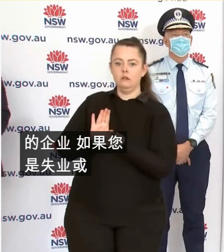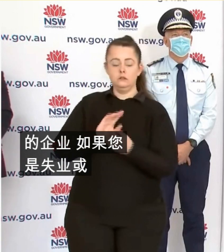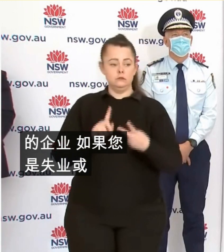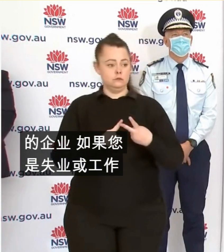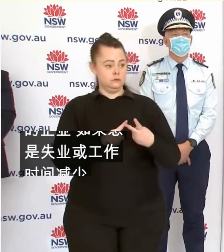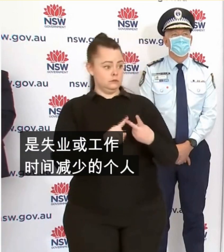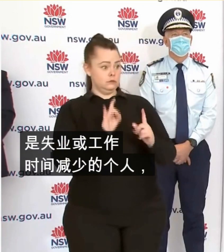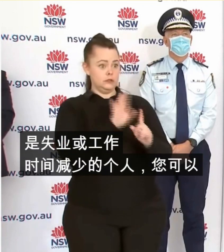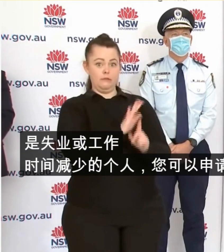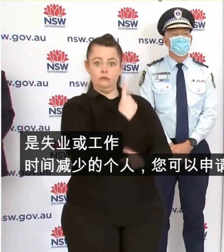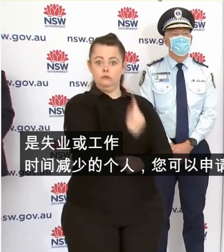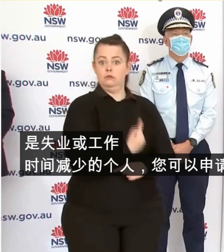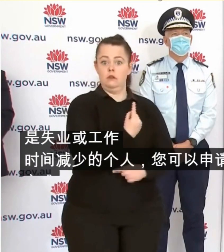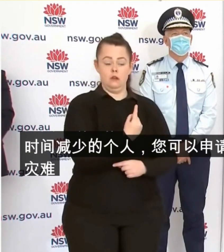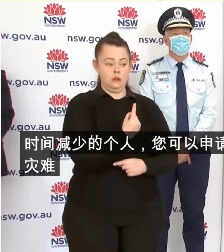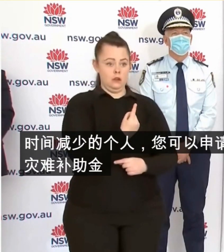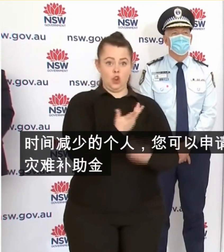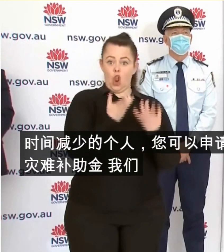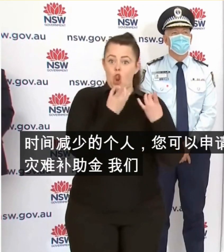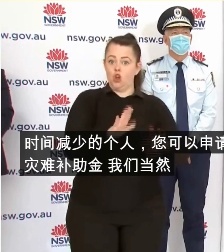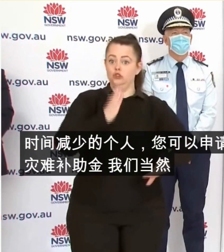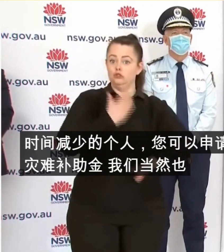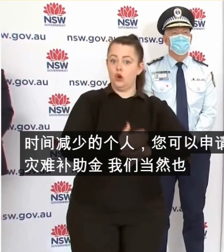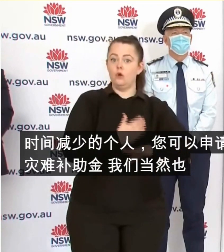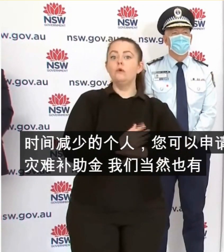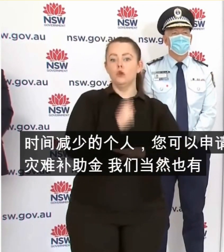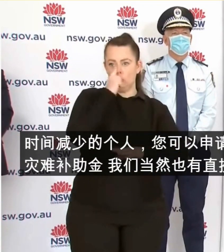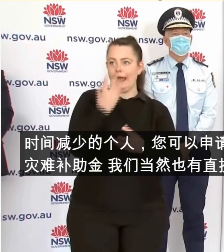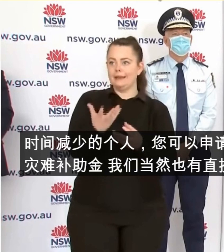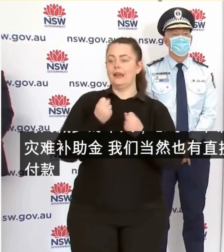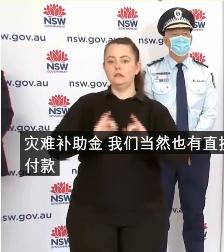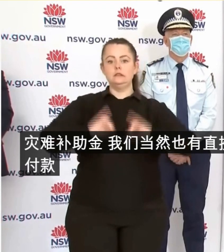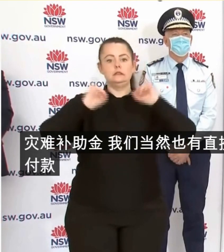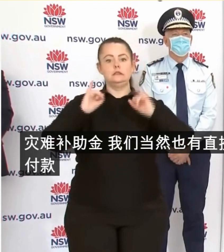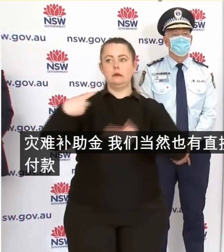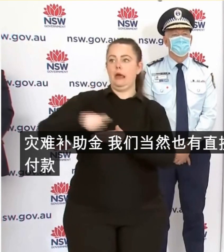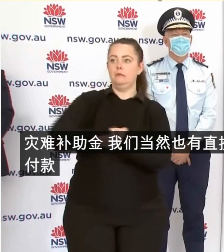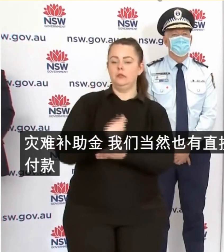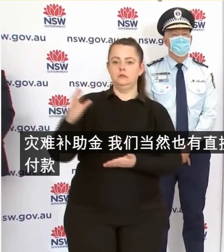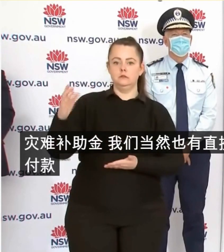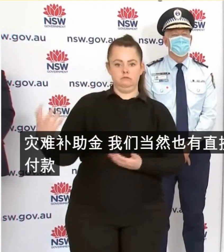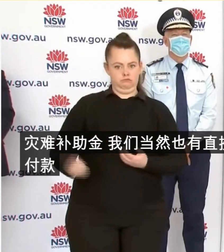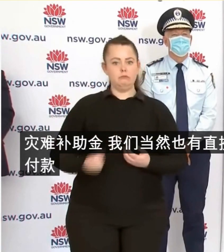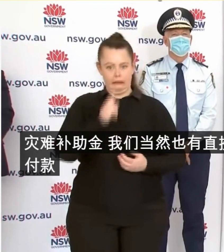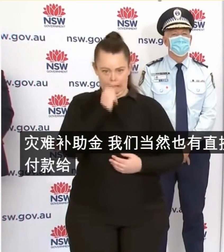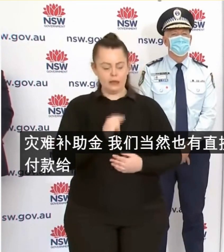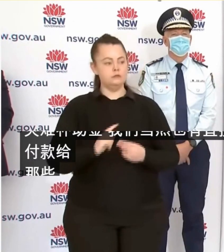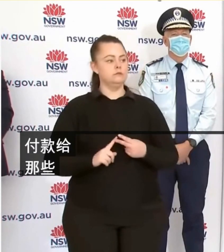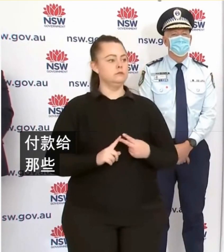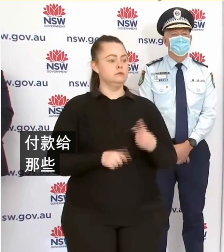individual who's lost their job or had reduction in hours, you can go to the disaster payments. We've also got direct payments, of course,